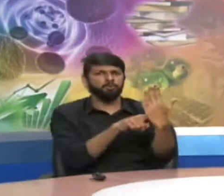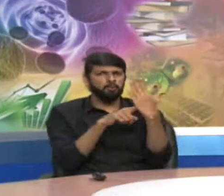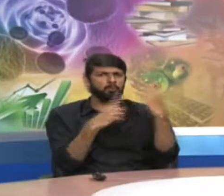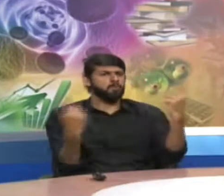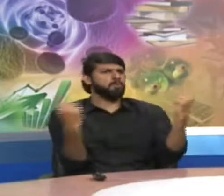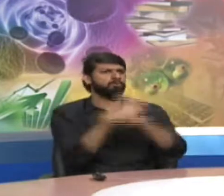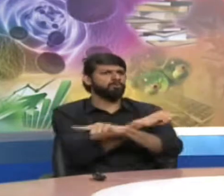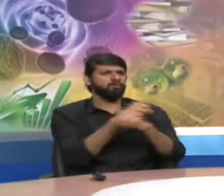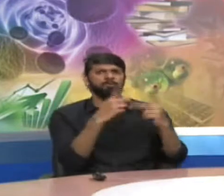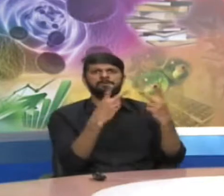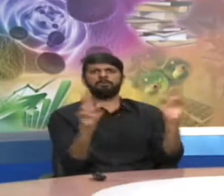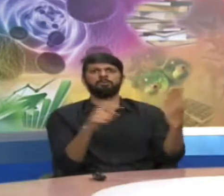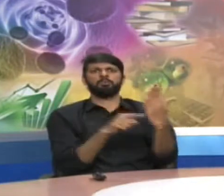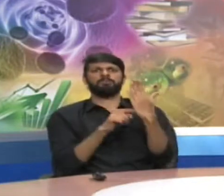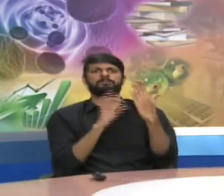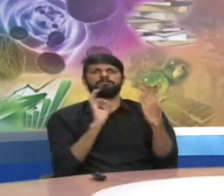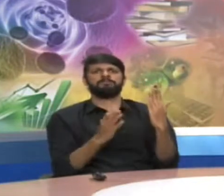to show the contrast.